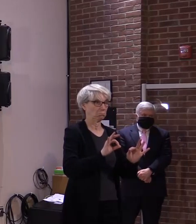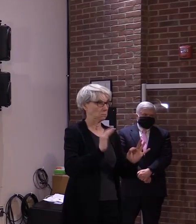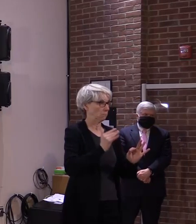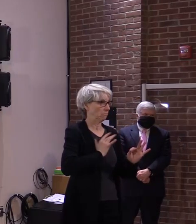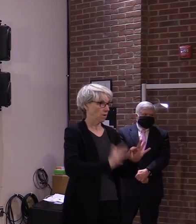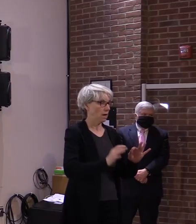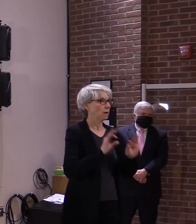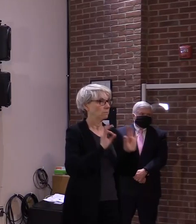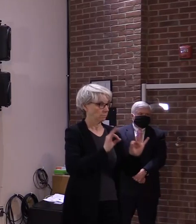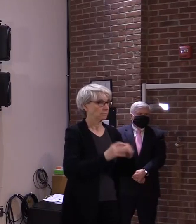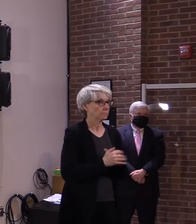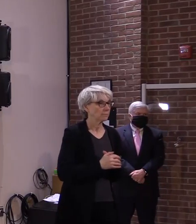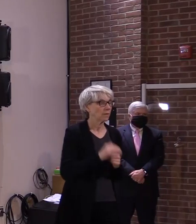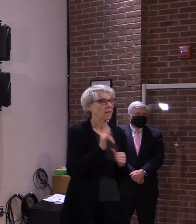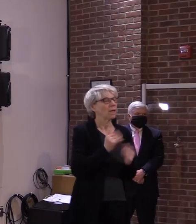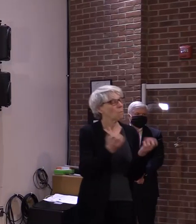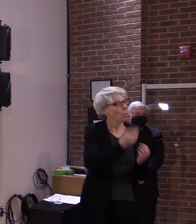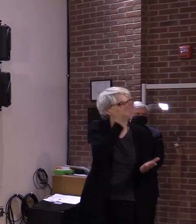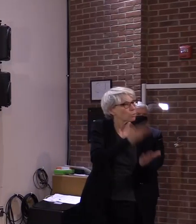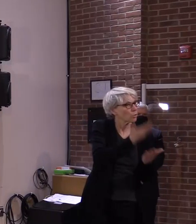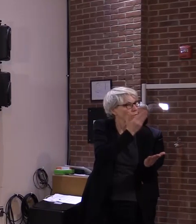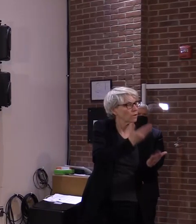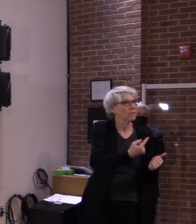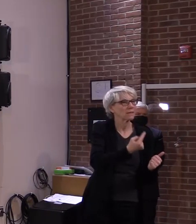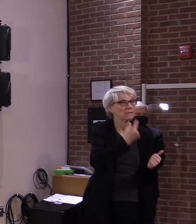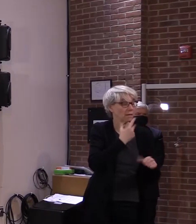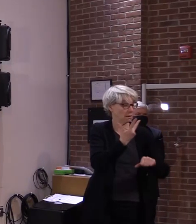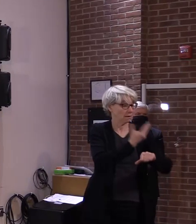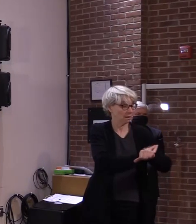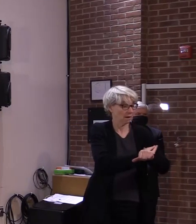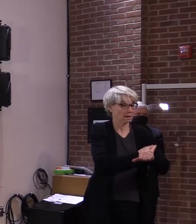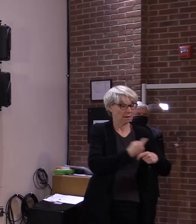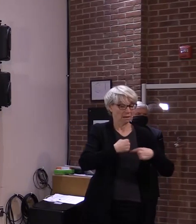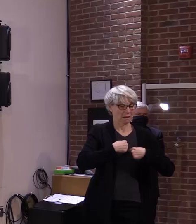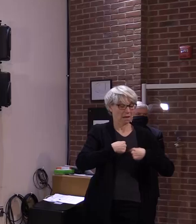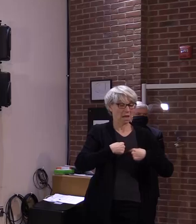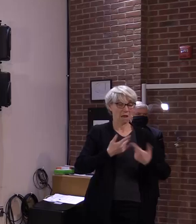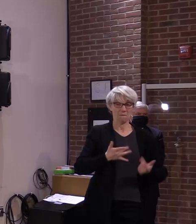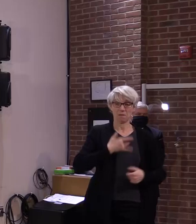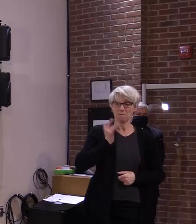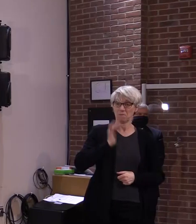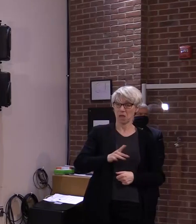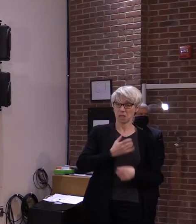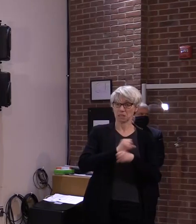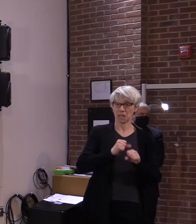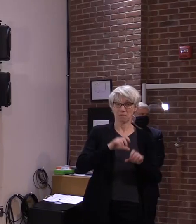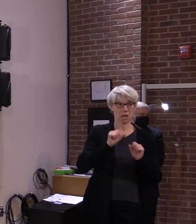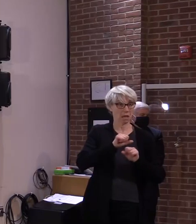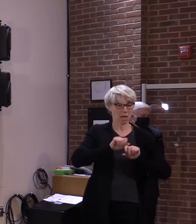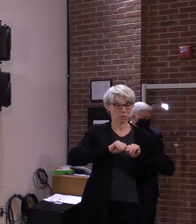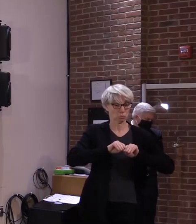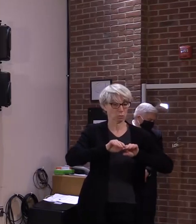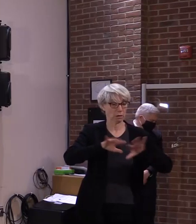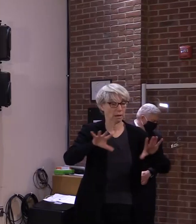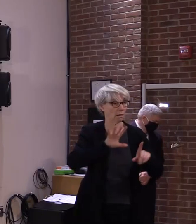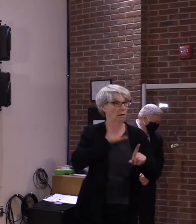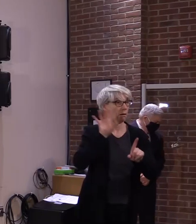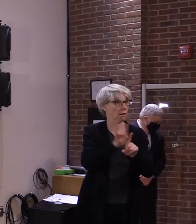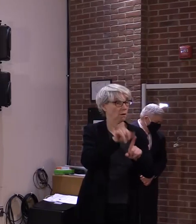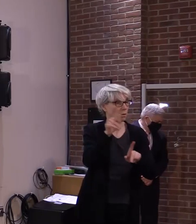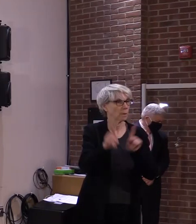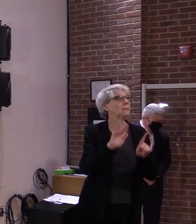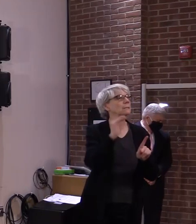on the topic of transmission of virus after vaccination that is often asked about here. And